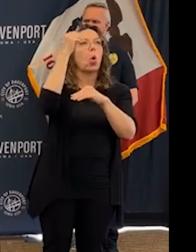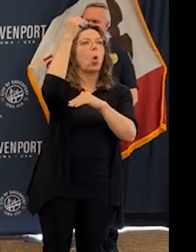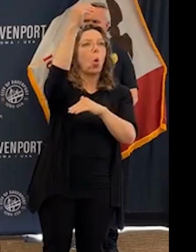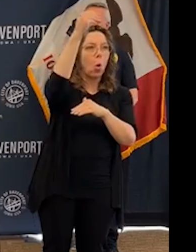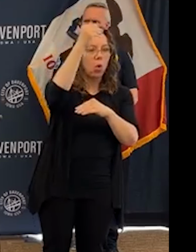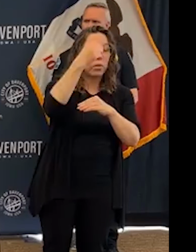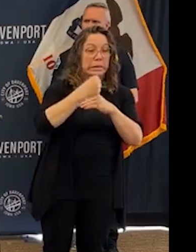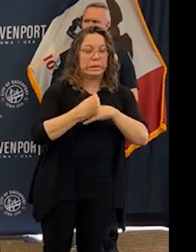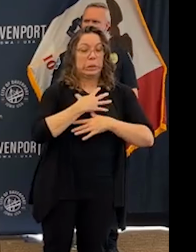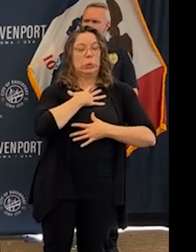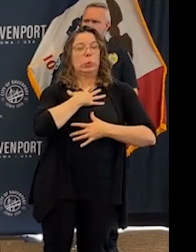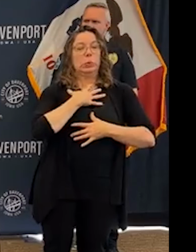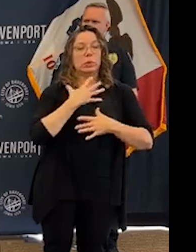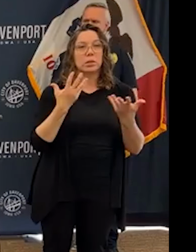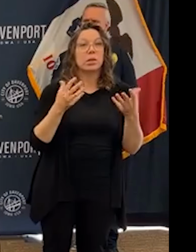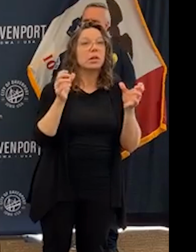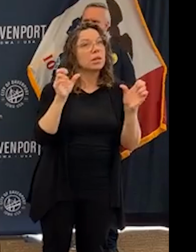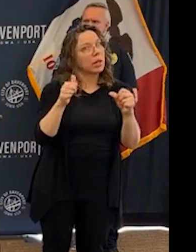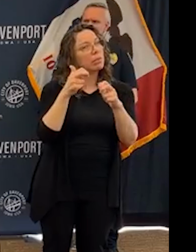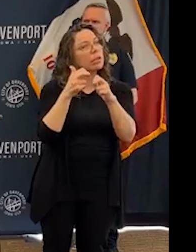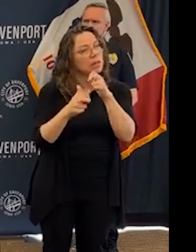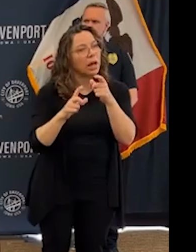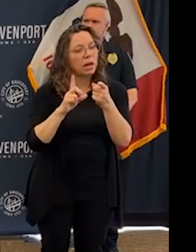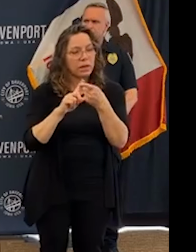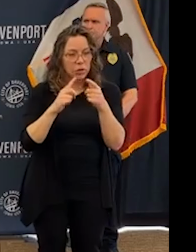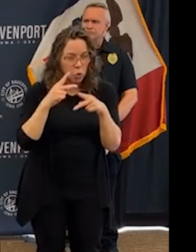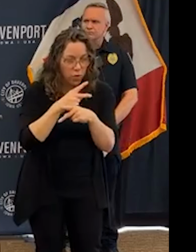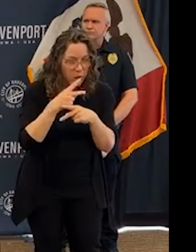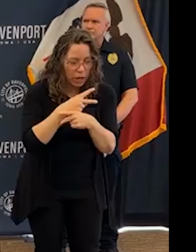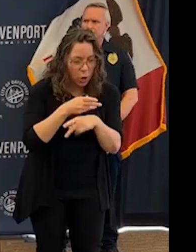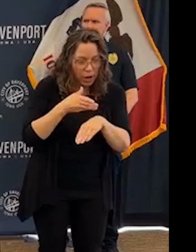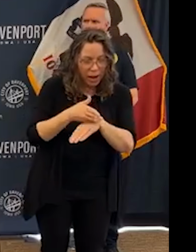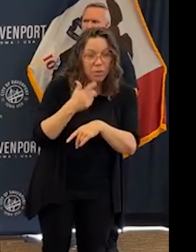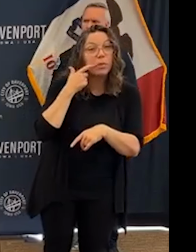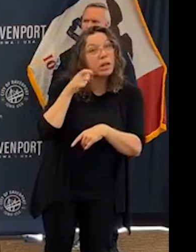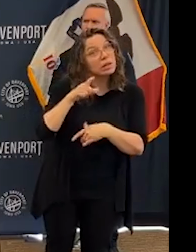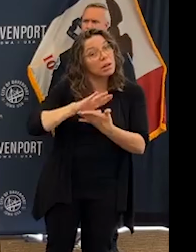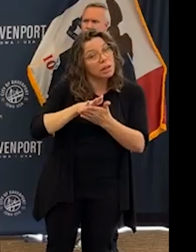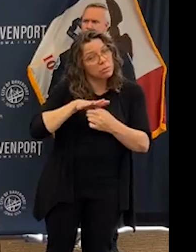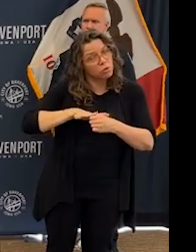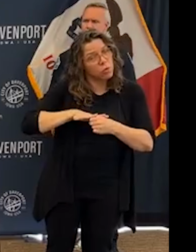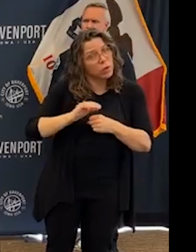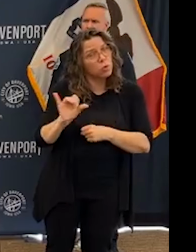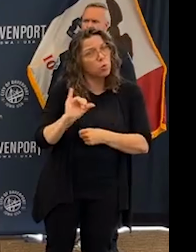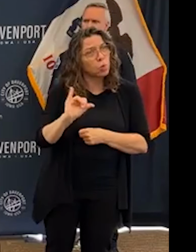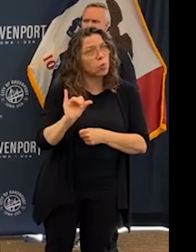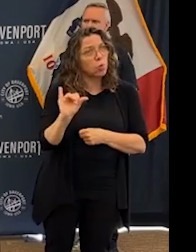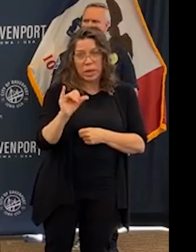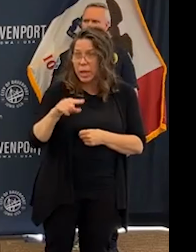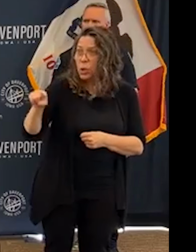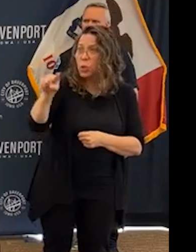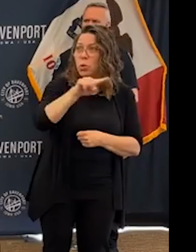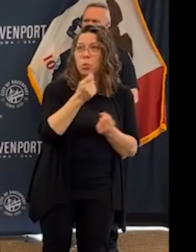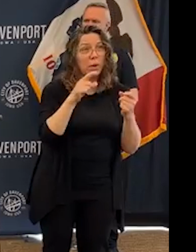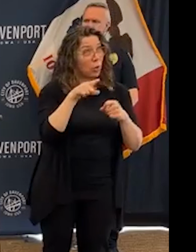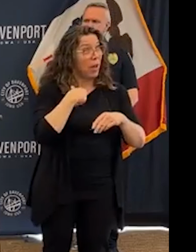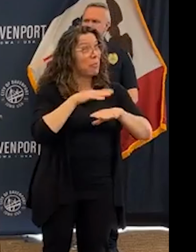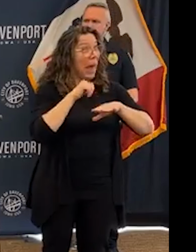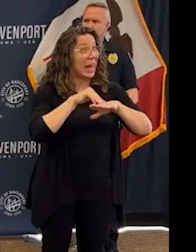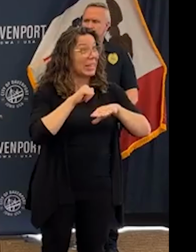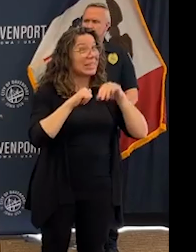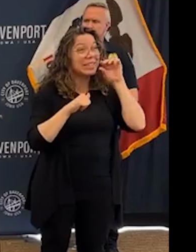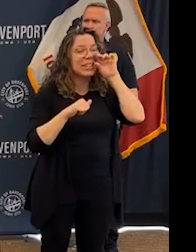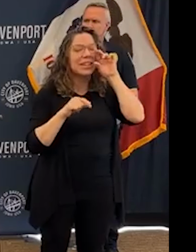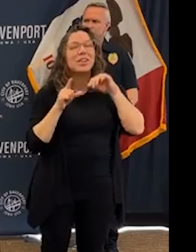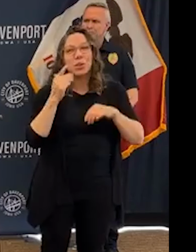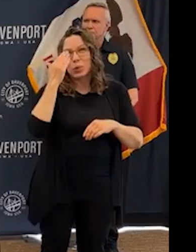really hard to decipher after, because they get stressed too, just like we do. I mean, a lot of us probably have pets, and so